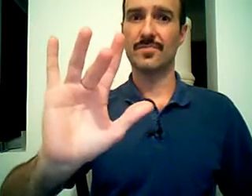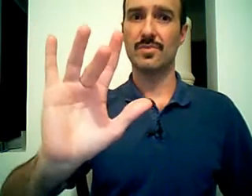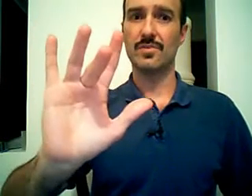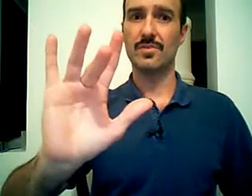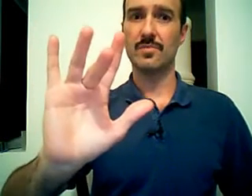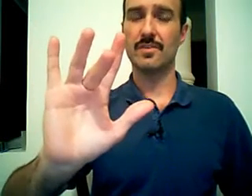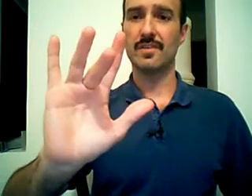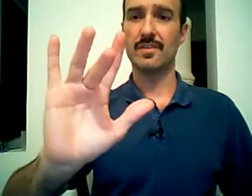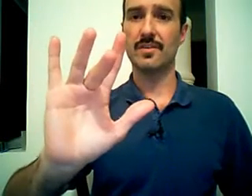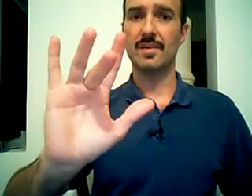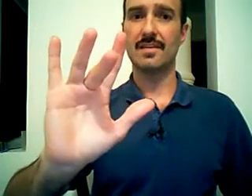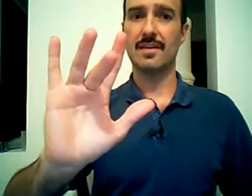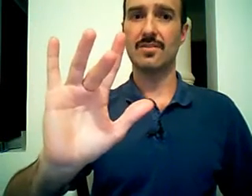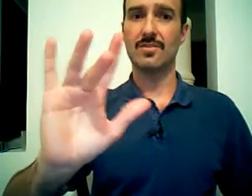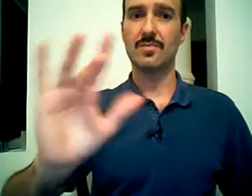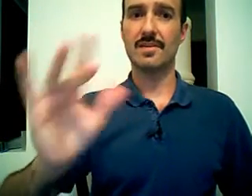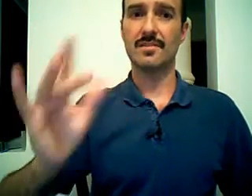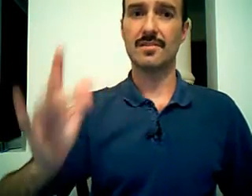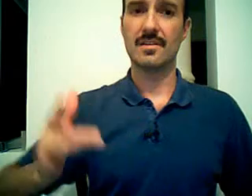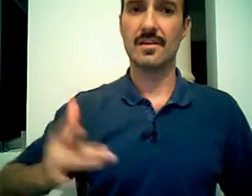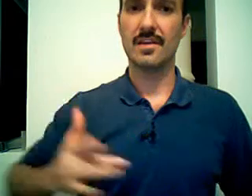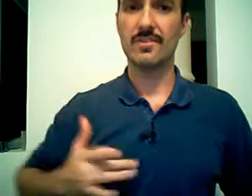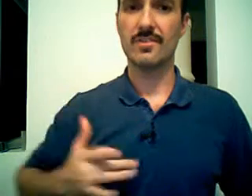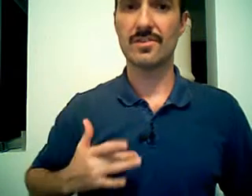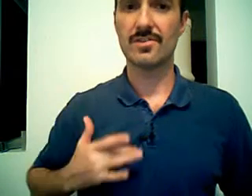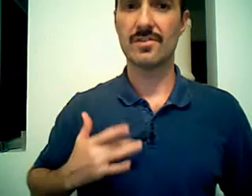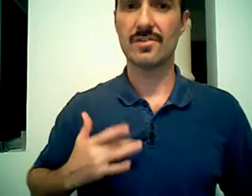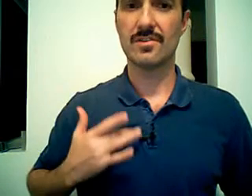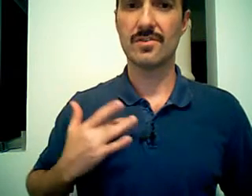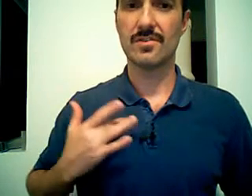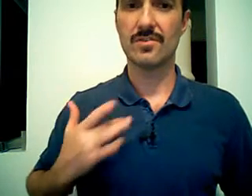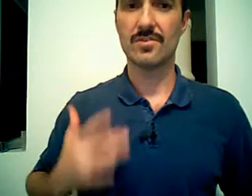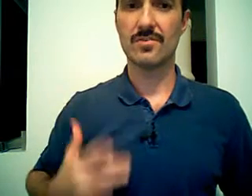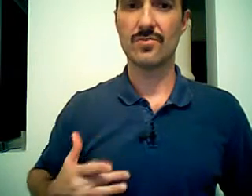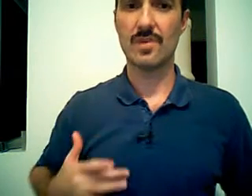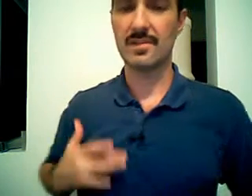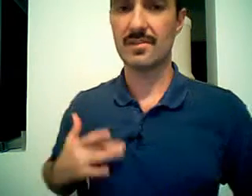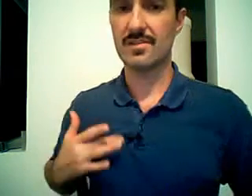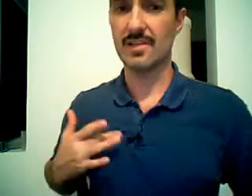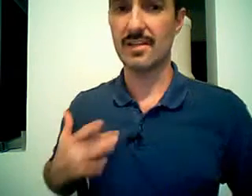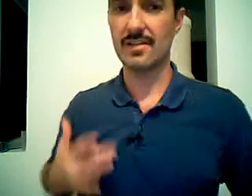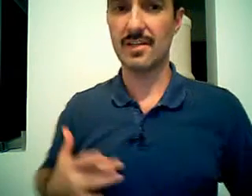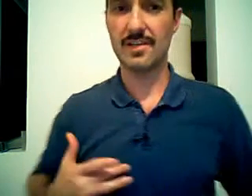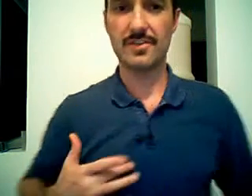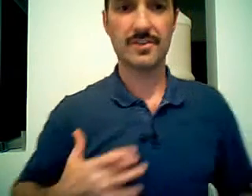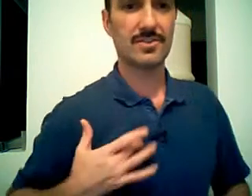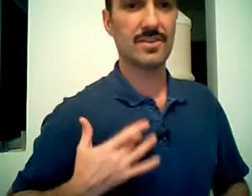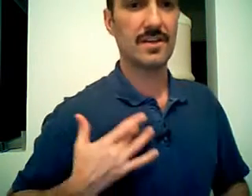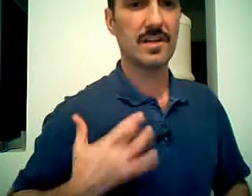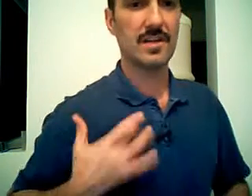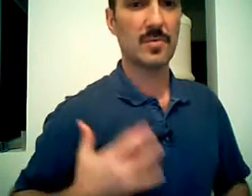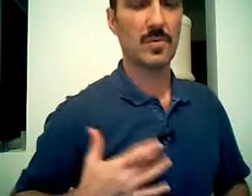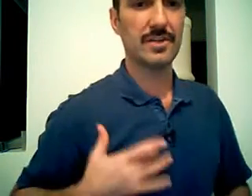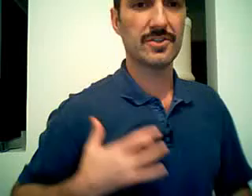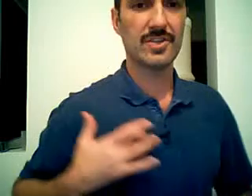with your middle finger bent down a little bit. You just rub it slightly on the upper part of your